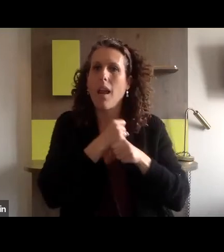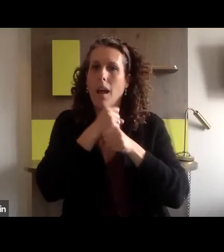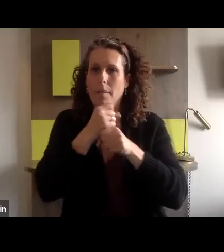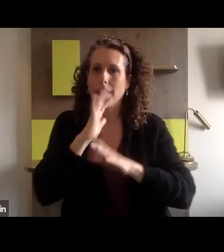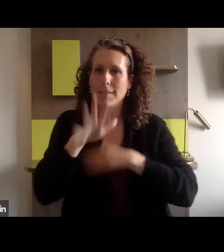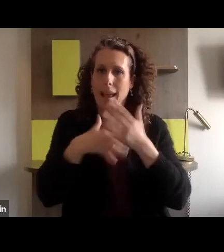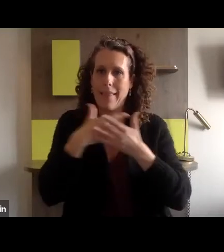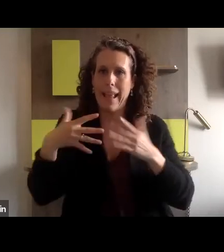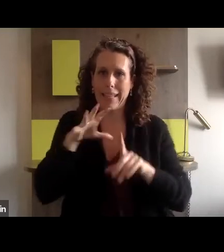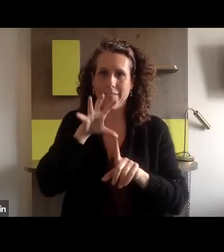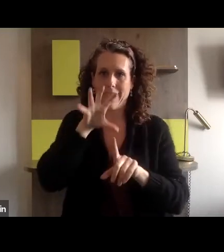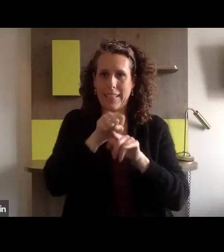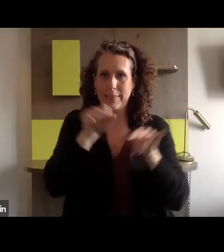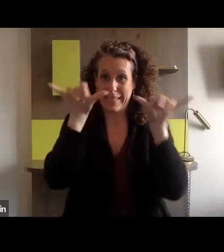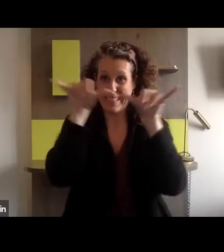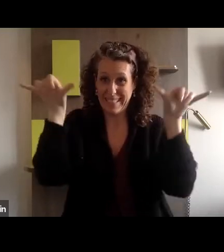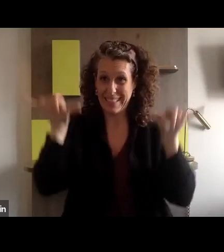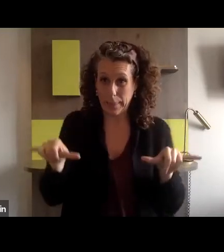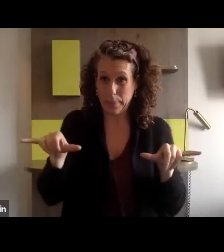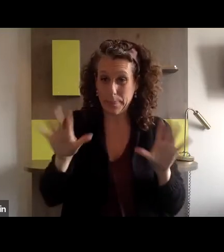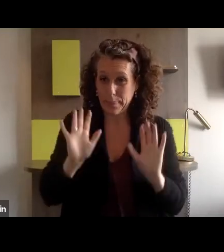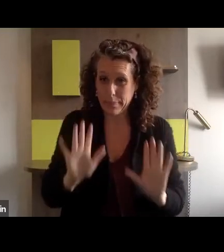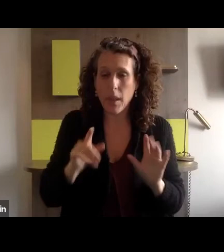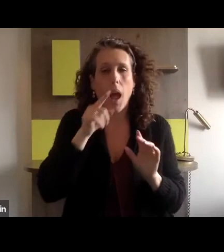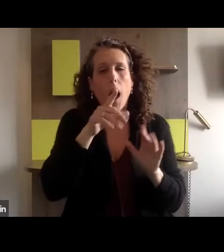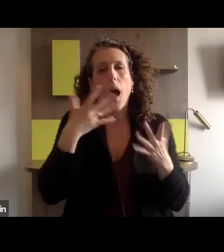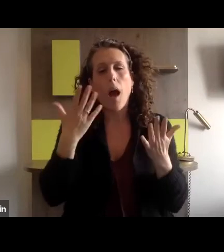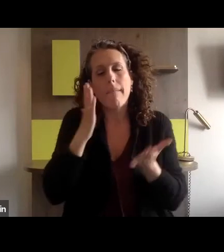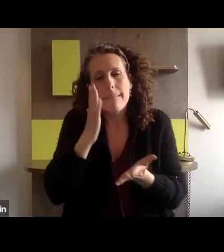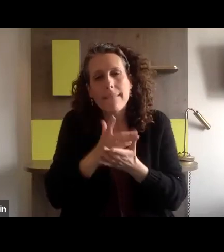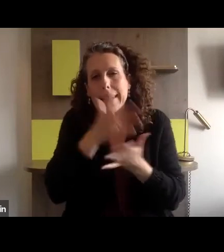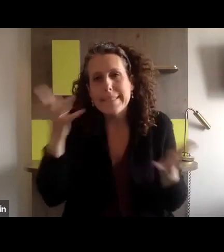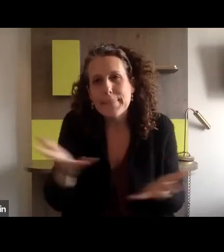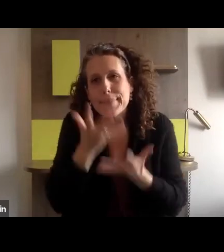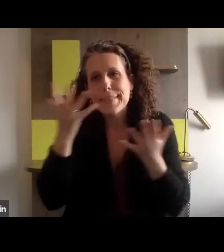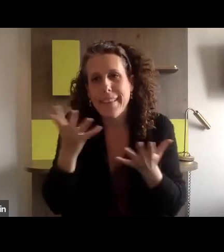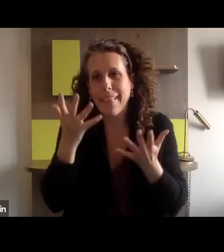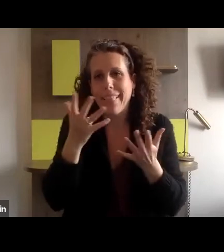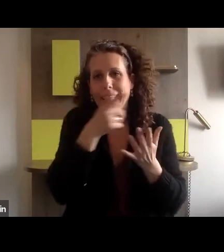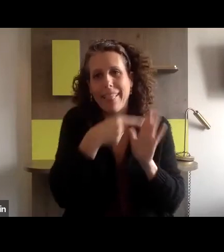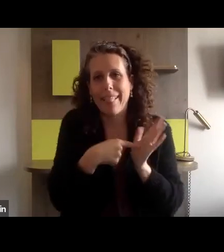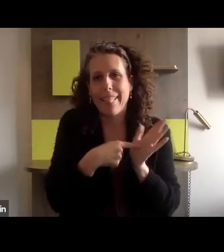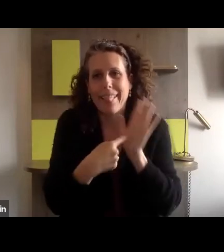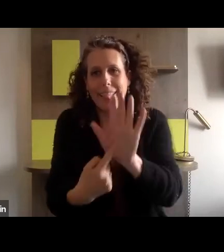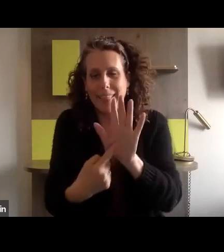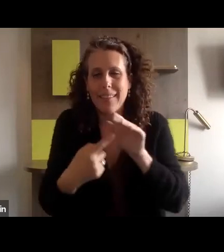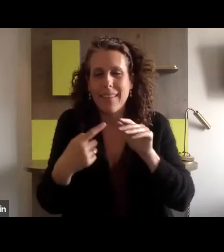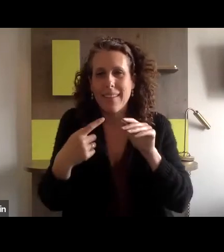system. This is very simplified for the purpose of